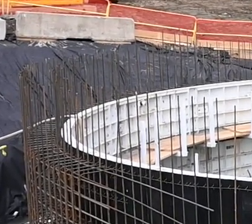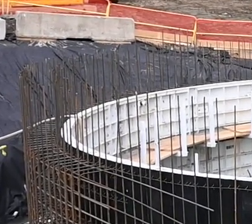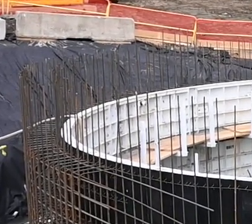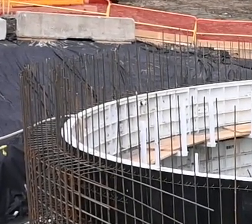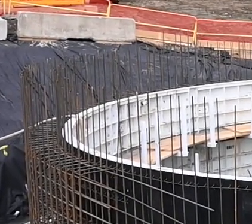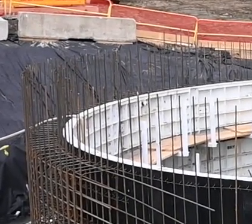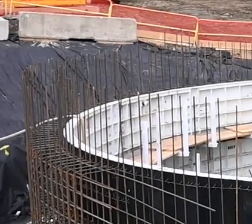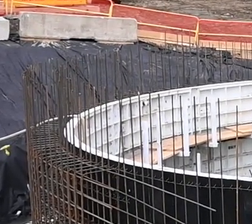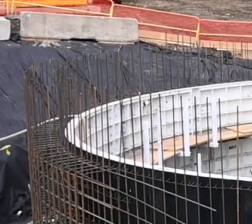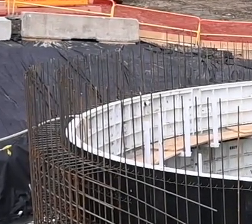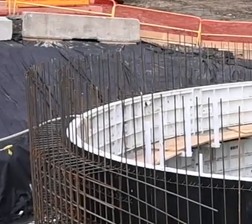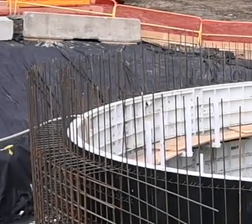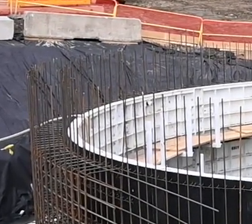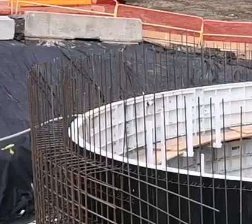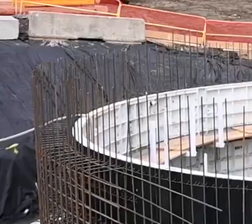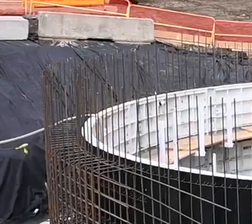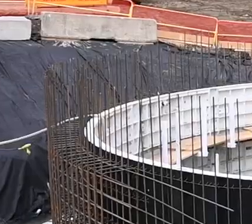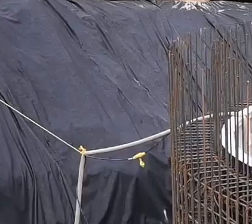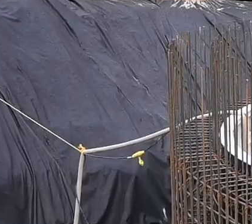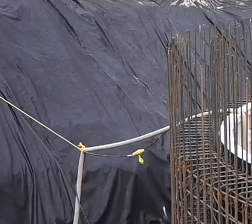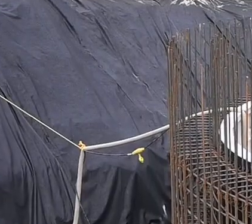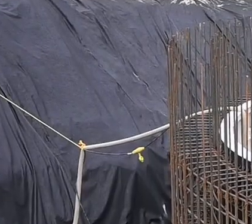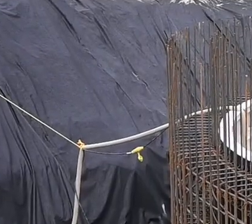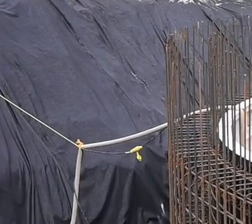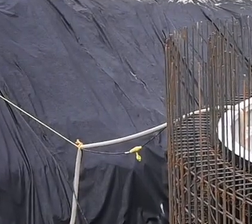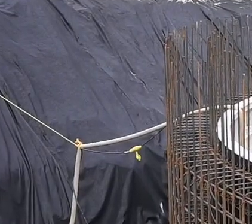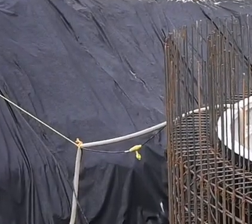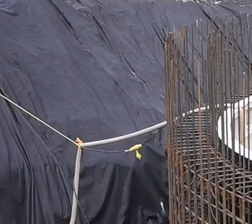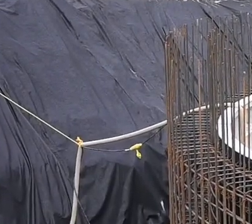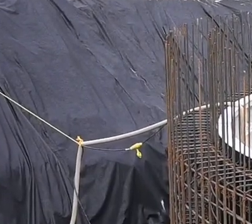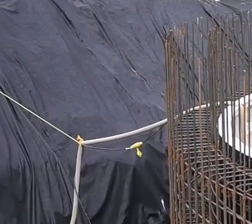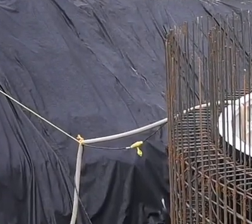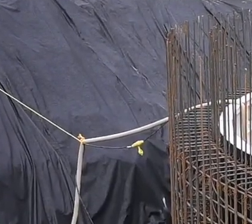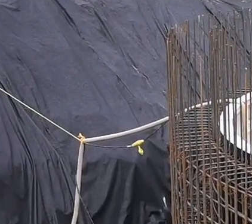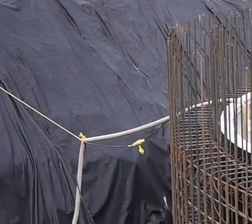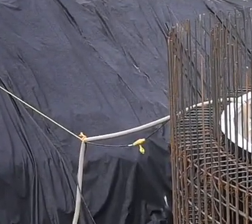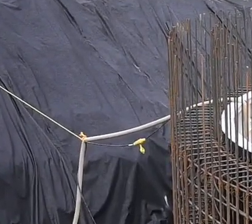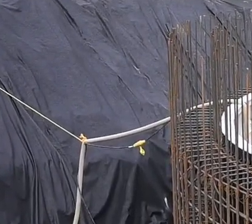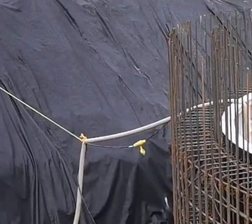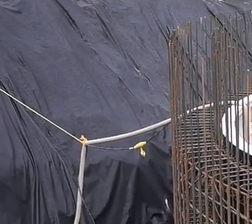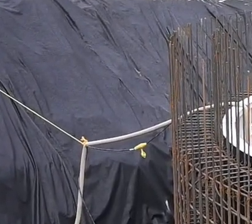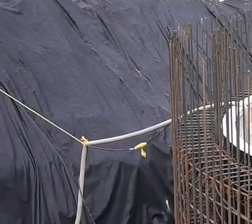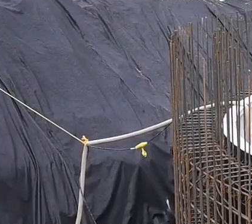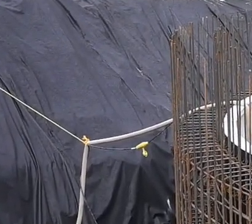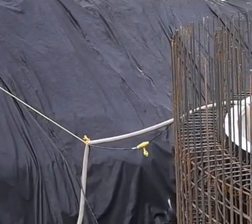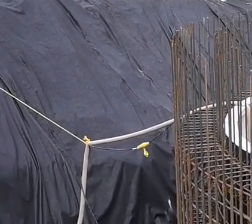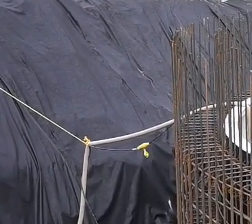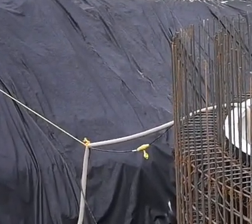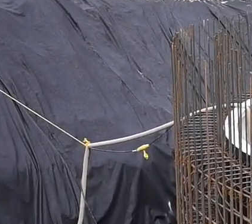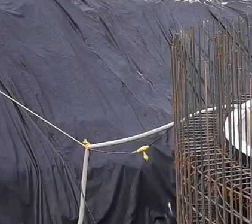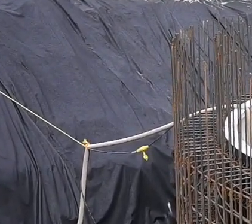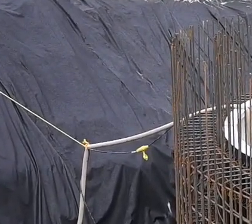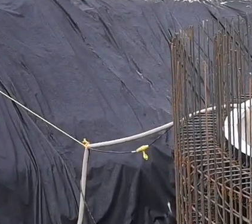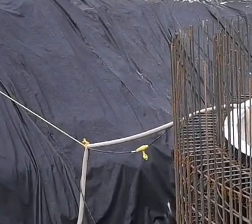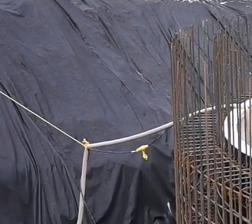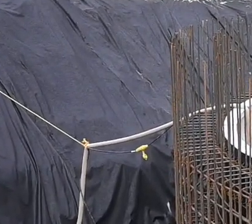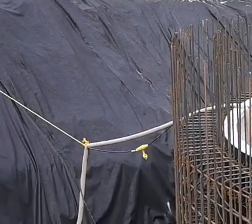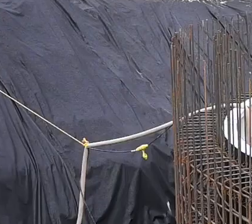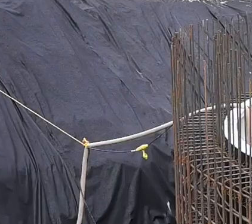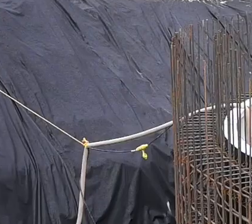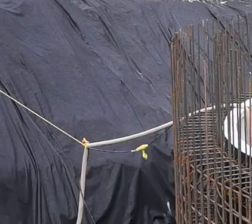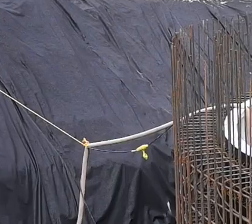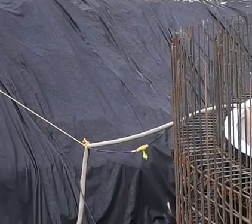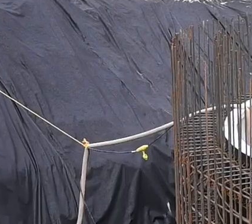a week, the expert team at Kiewit Trailer are constructing the shaft through which the tunnel boring equipment will